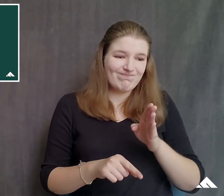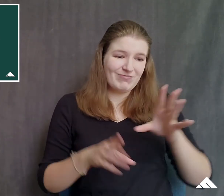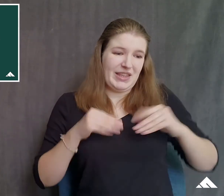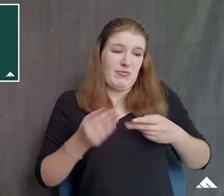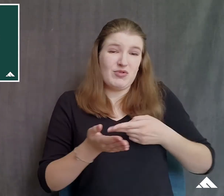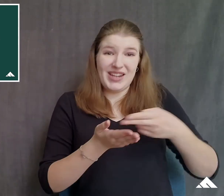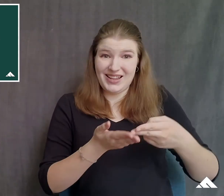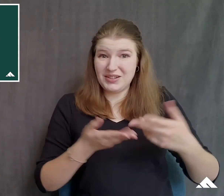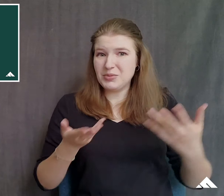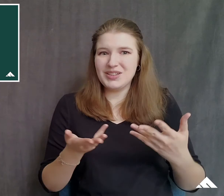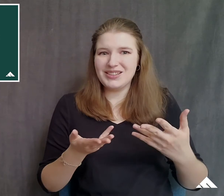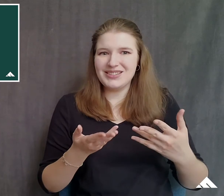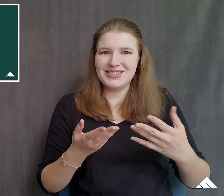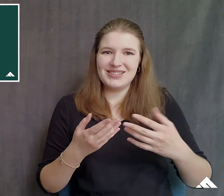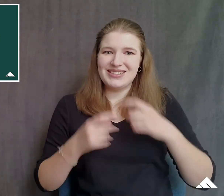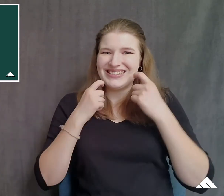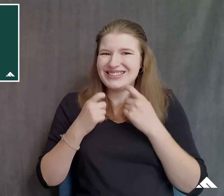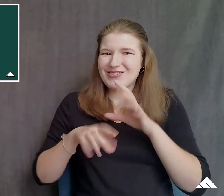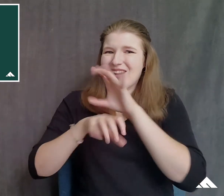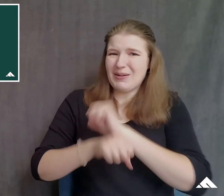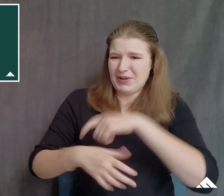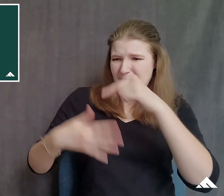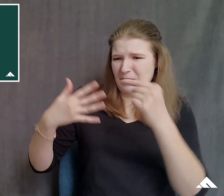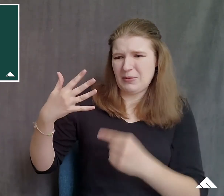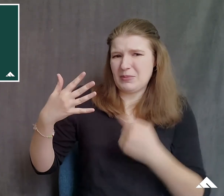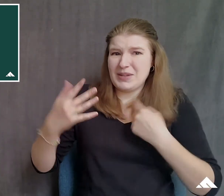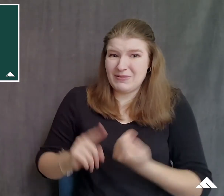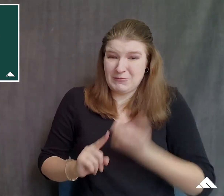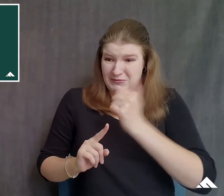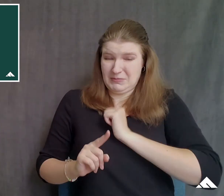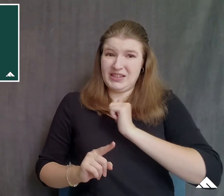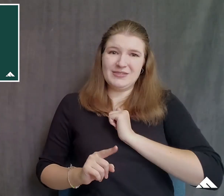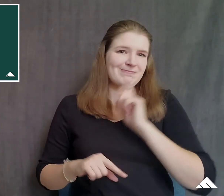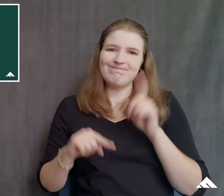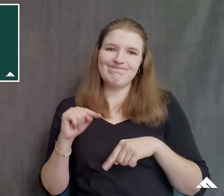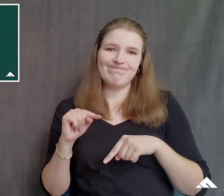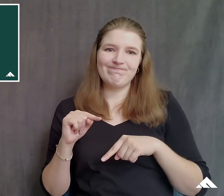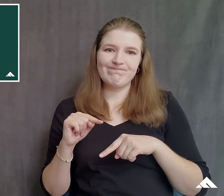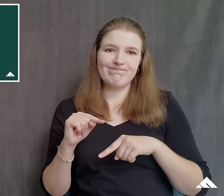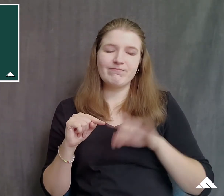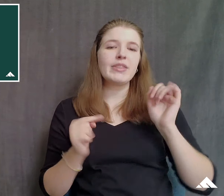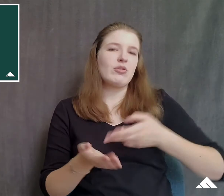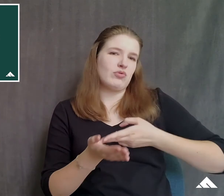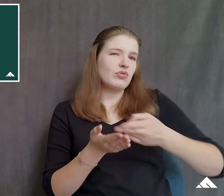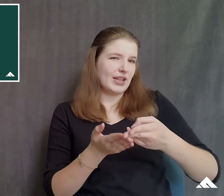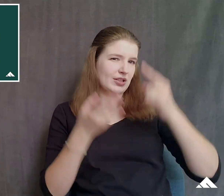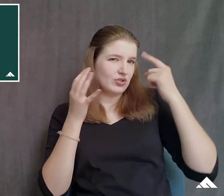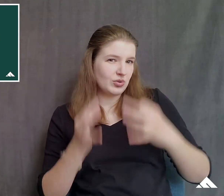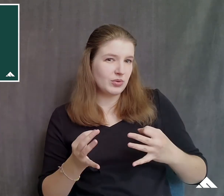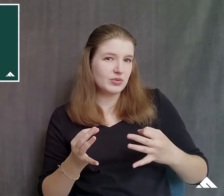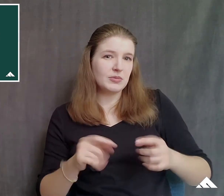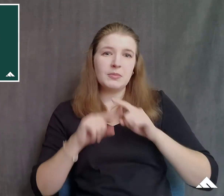I can't rid my life of these sinful habits all on my own. Okay, that's the reality choice. Based in the